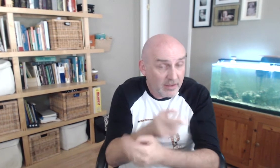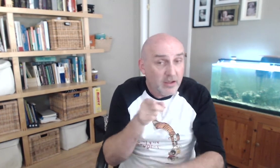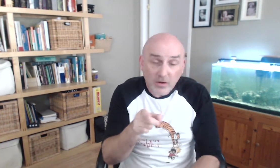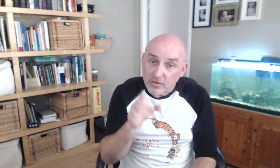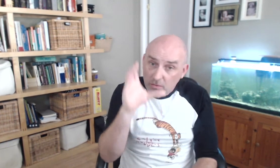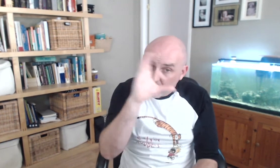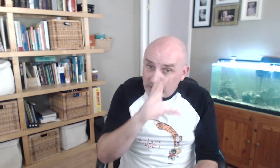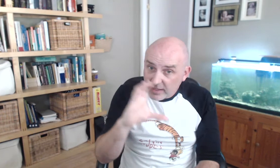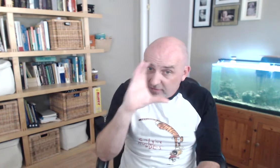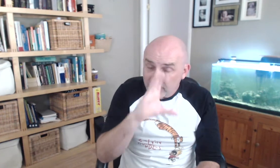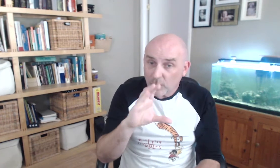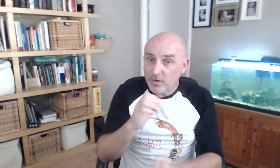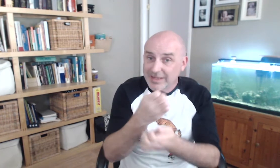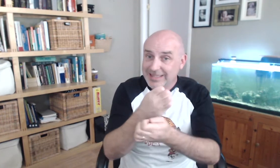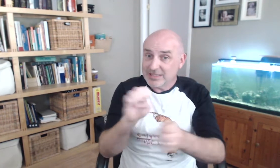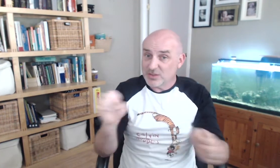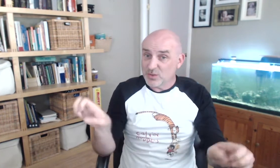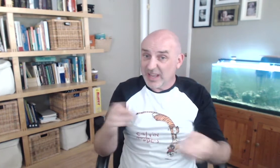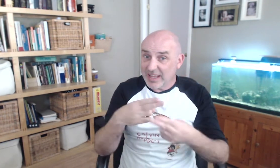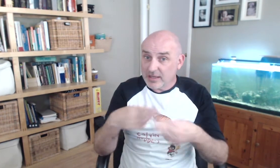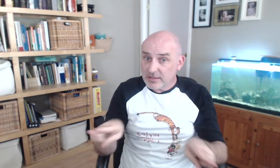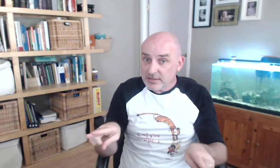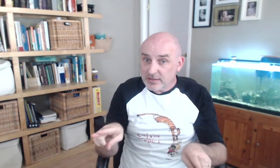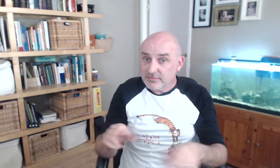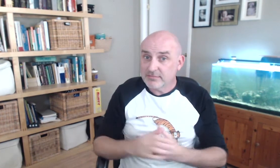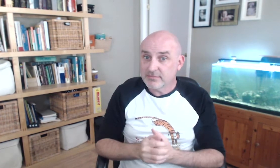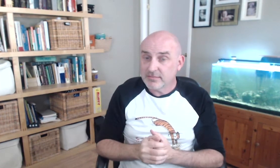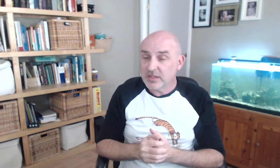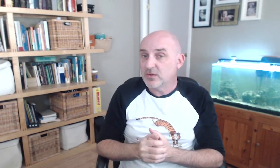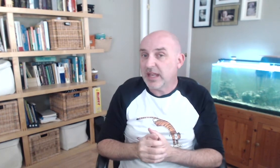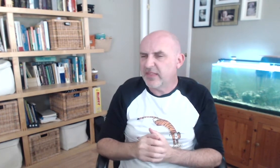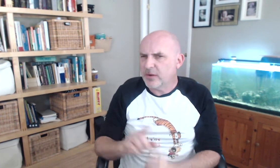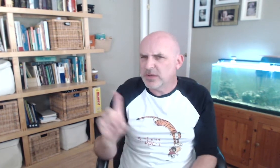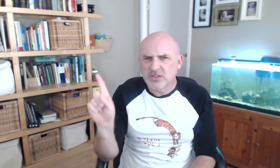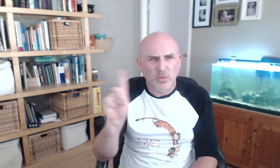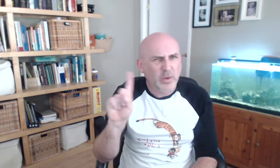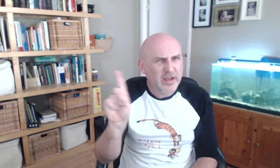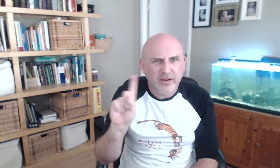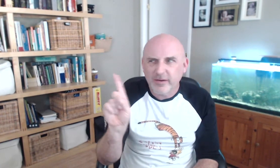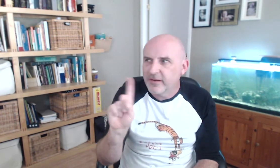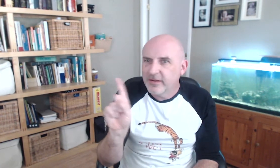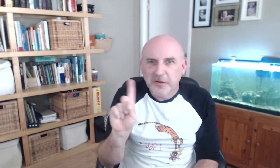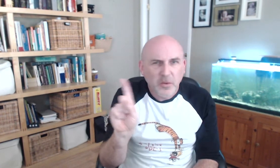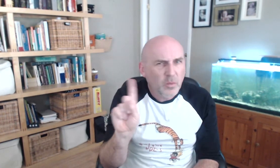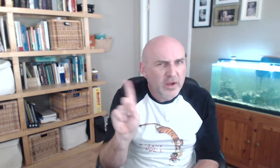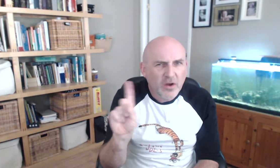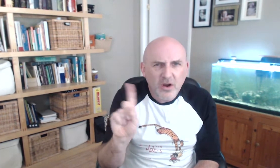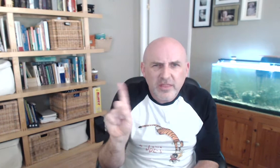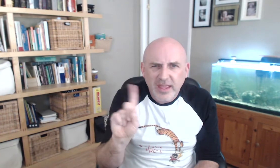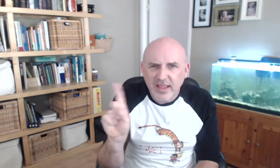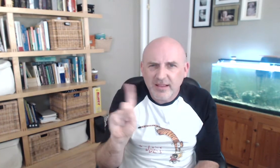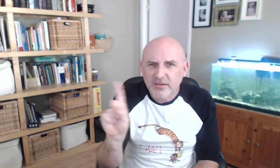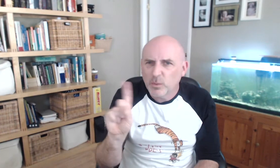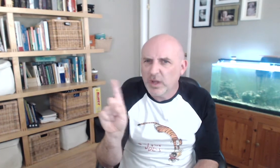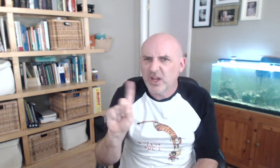Are you looking for Easter eggs? And then you could add that question, where? Where are they? Where?